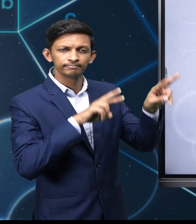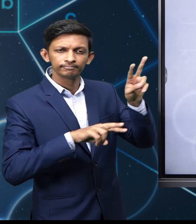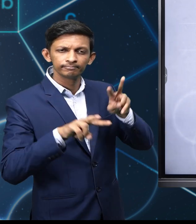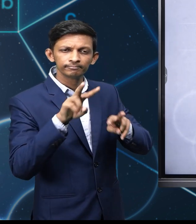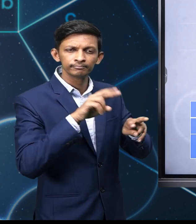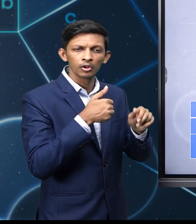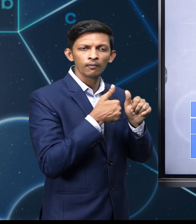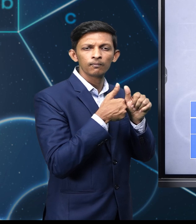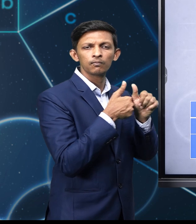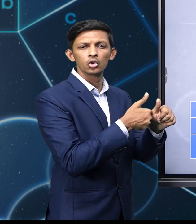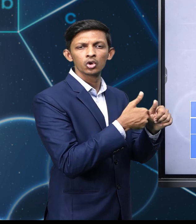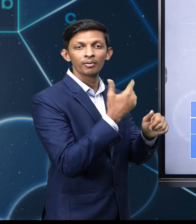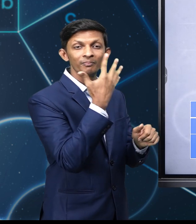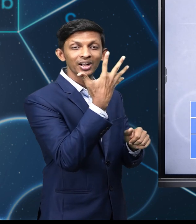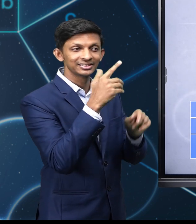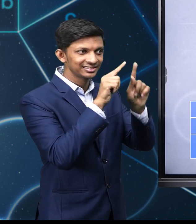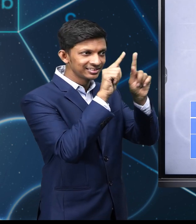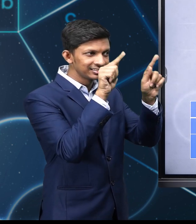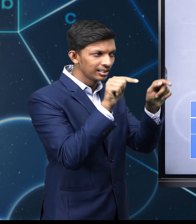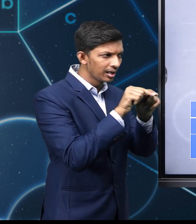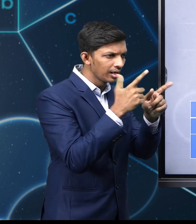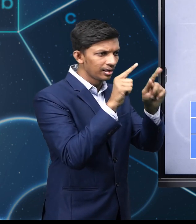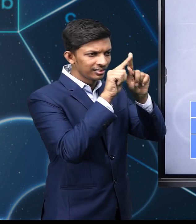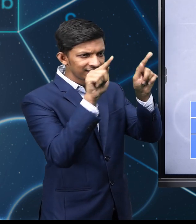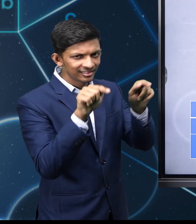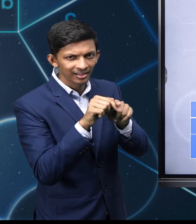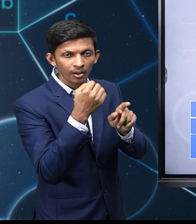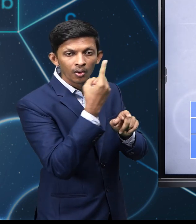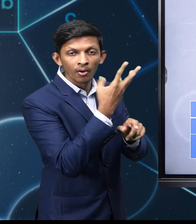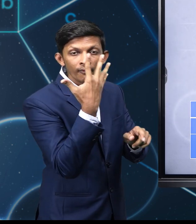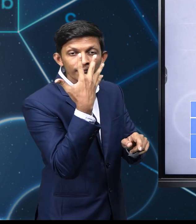Observe the following 5 squares of different sides given in the graph sheet.